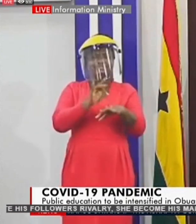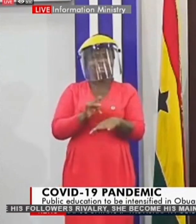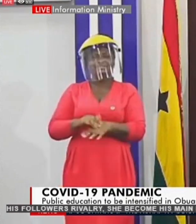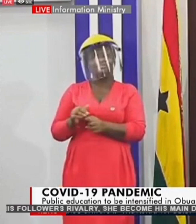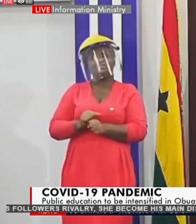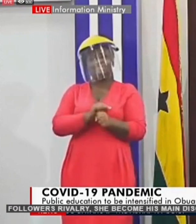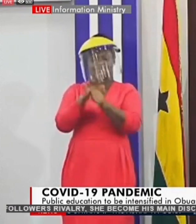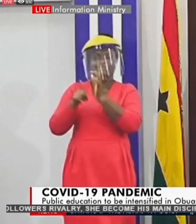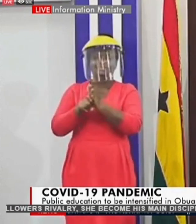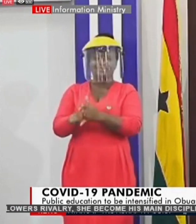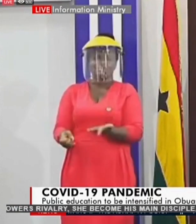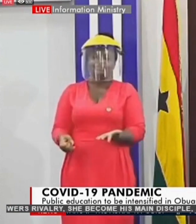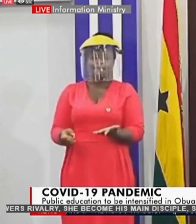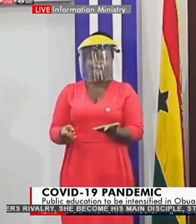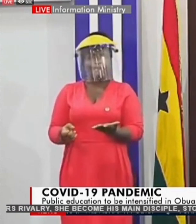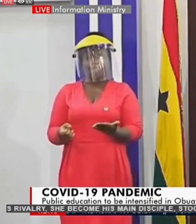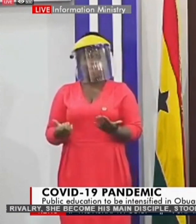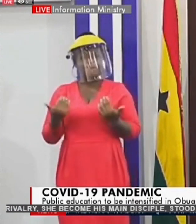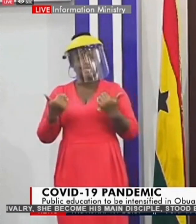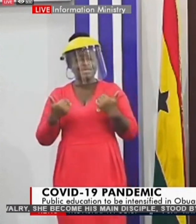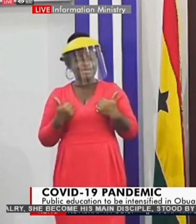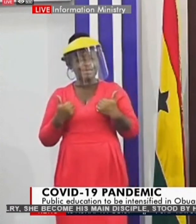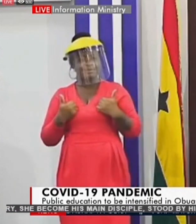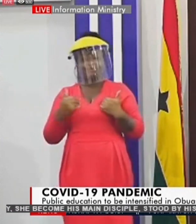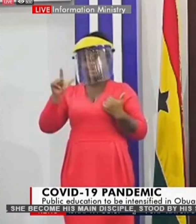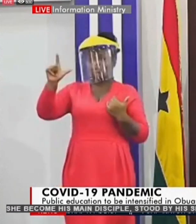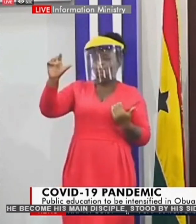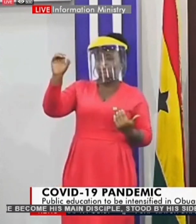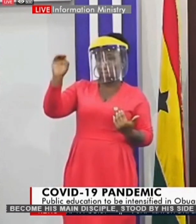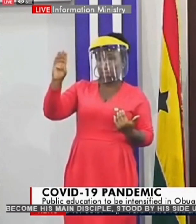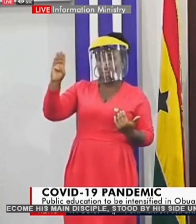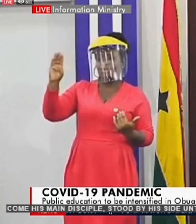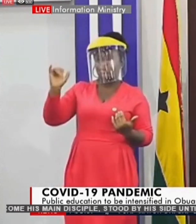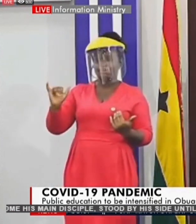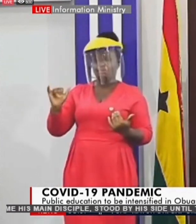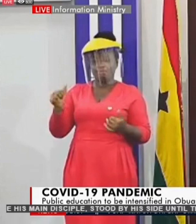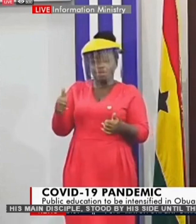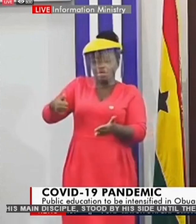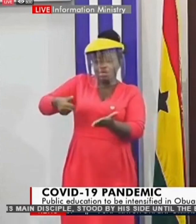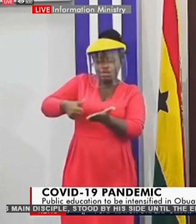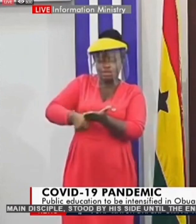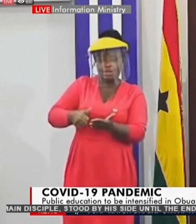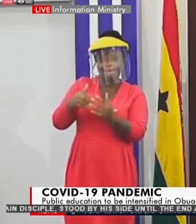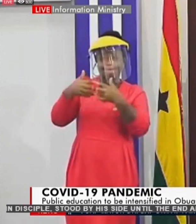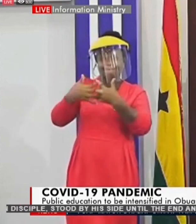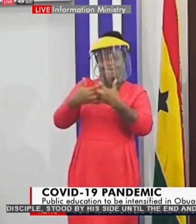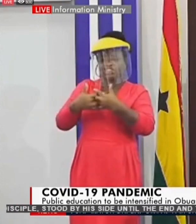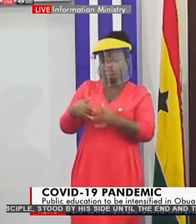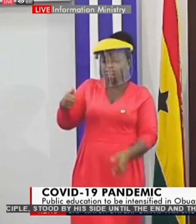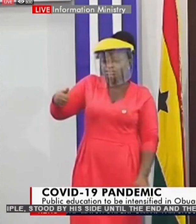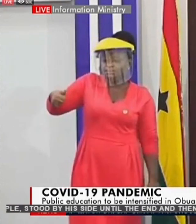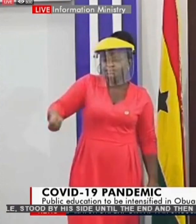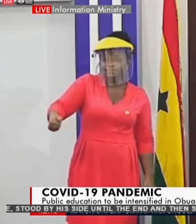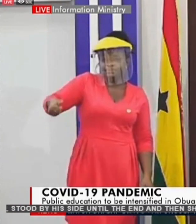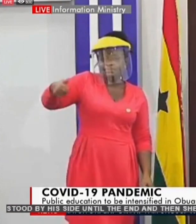group. So they also have a login system whereby you have to put your finger on. So those are all predisposing